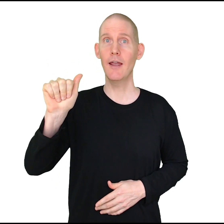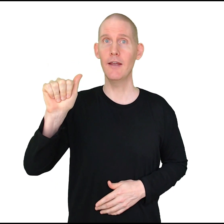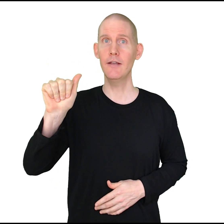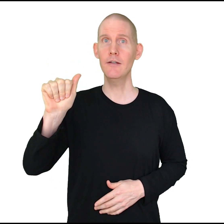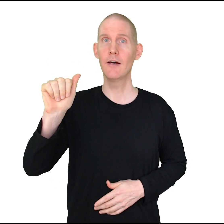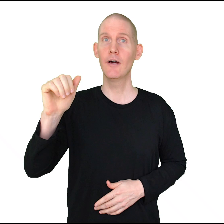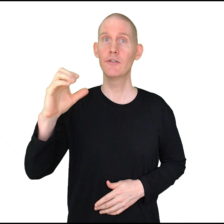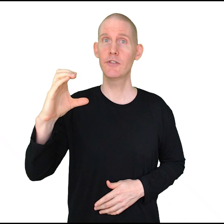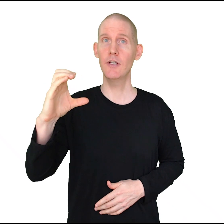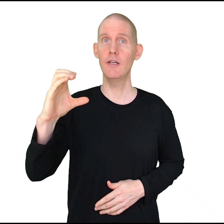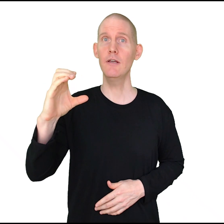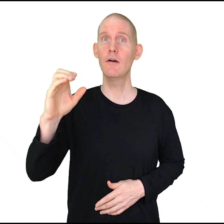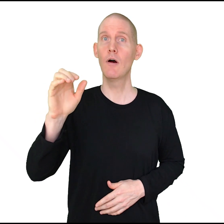KACY.